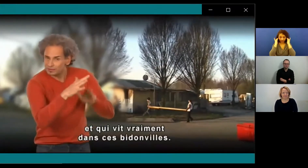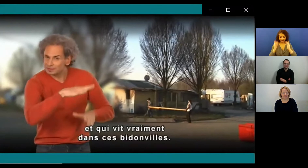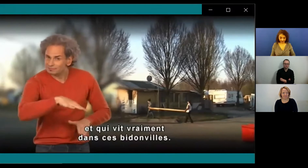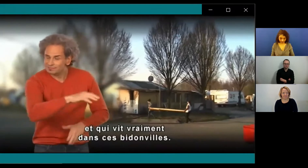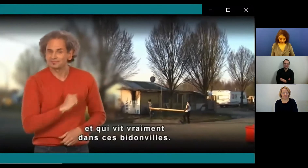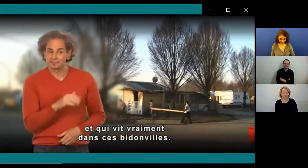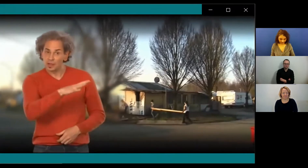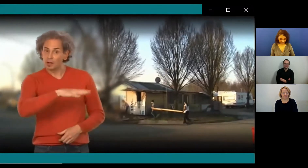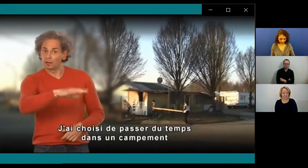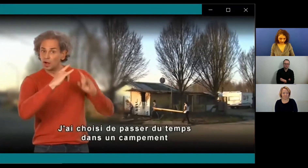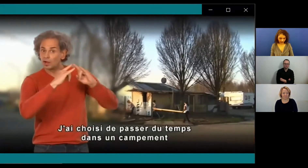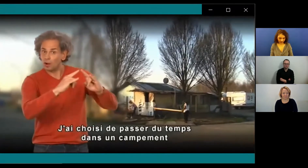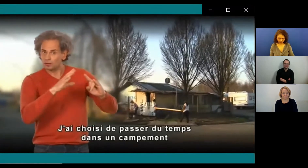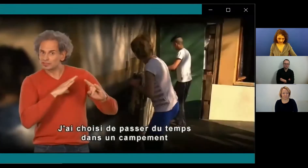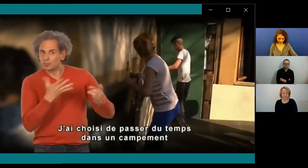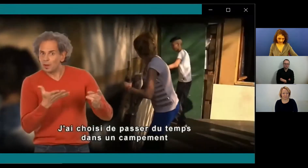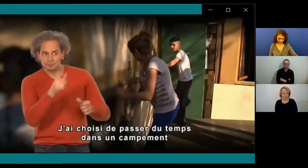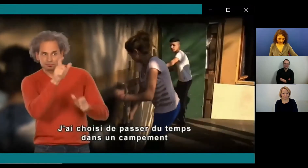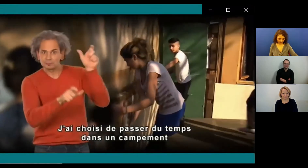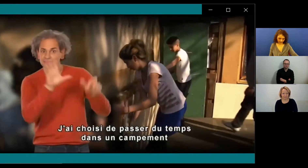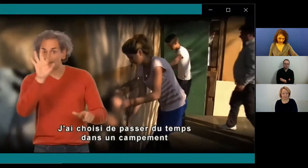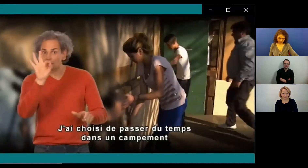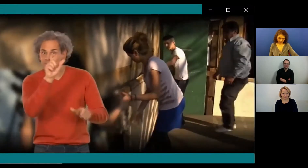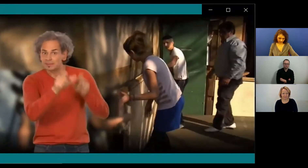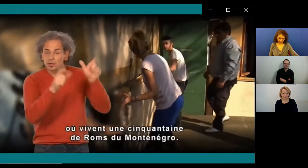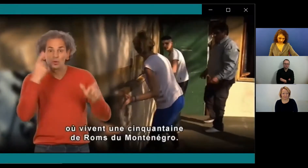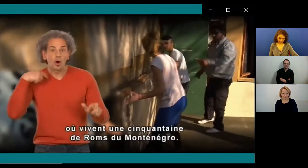And that's the kind of image we get on television. But